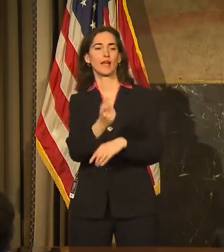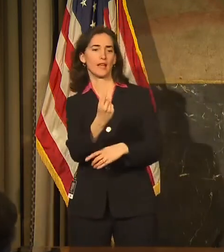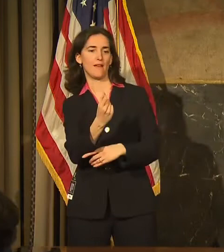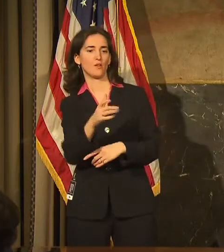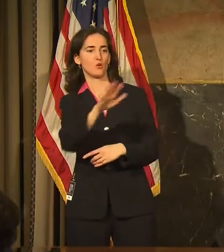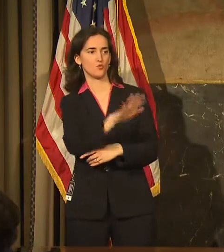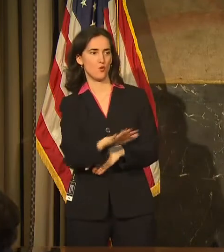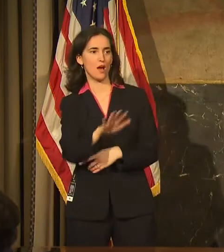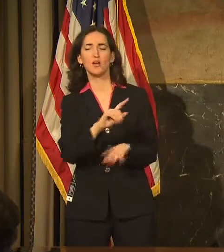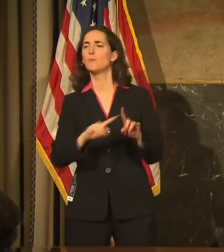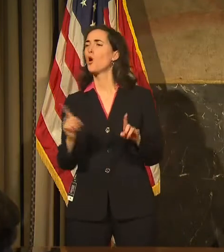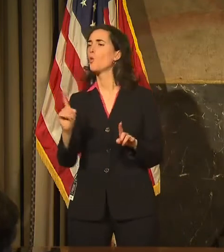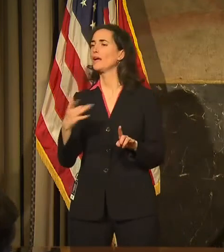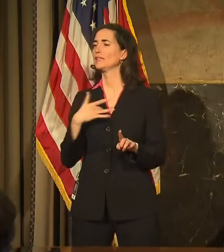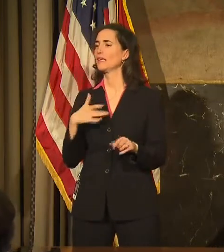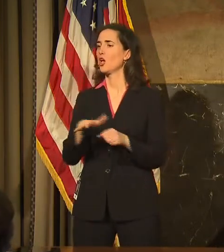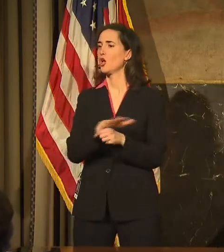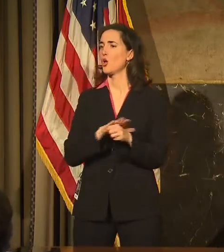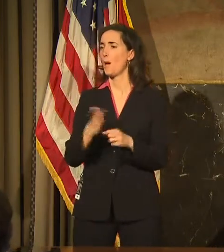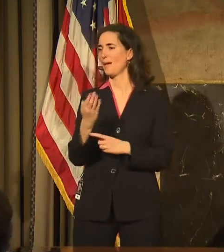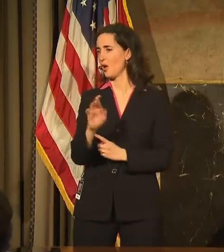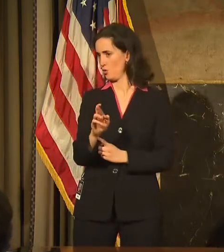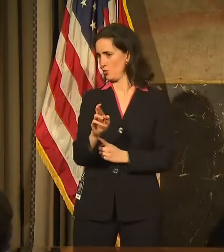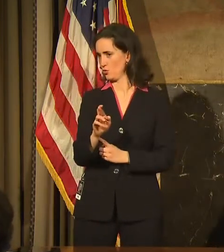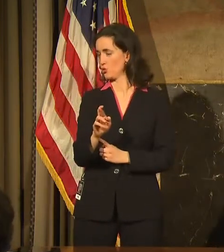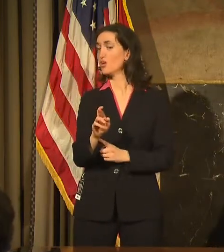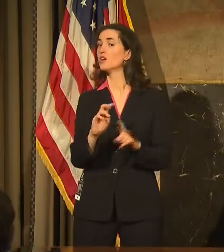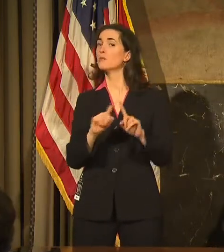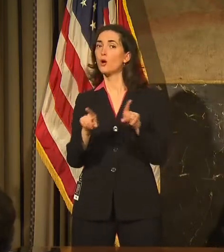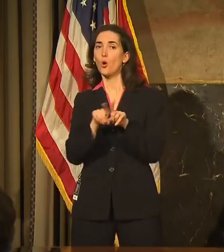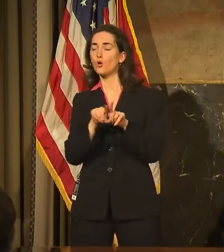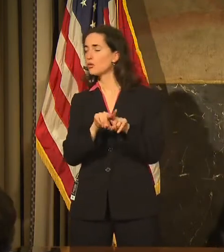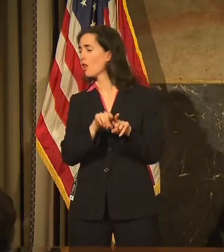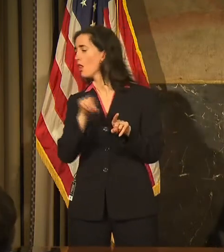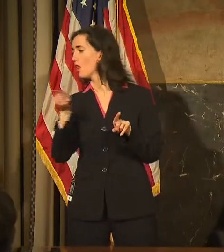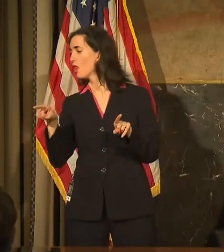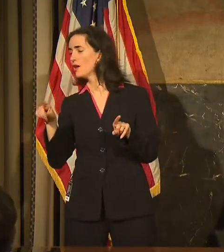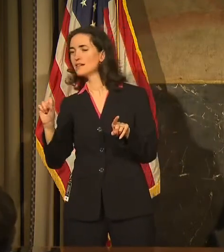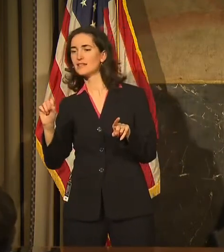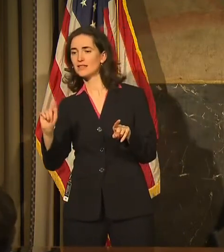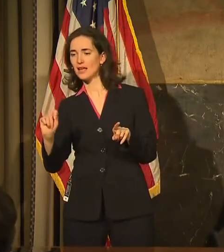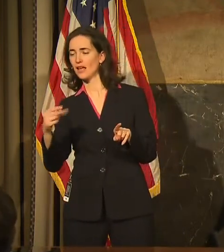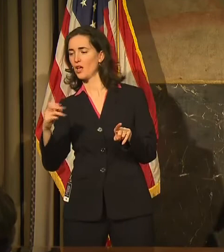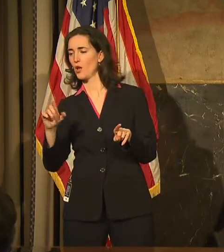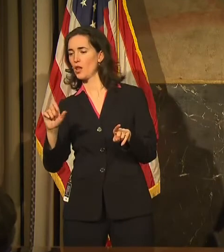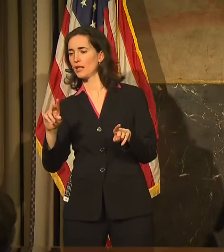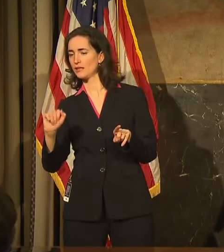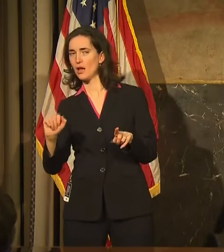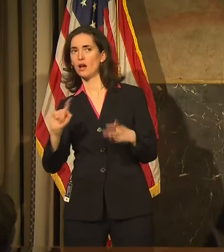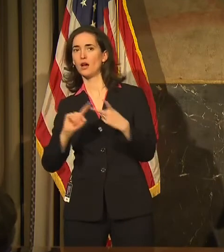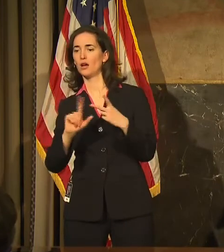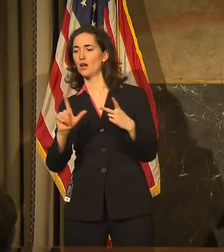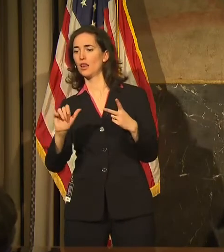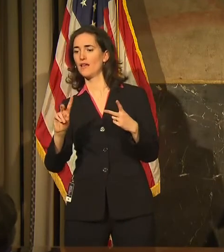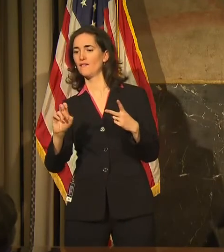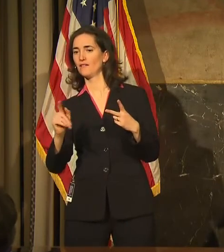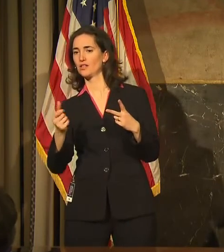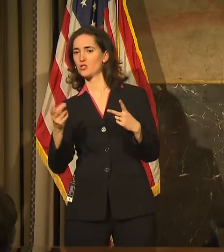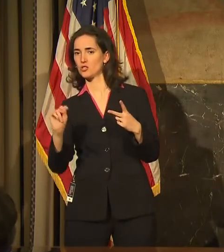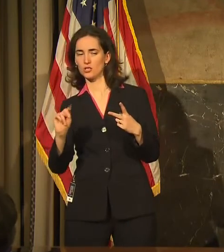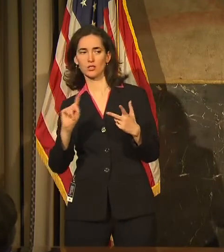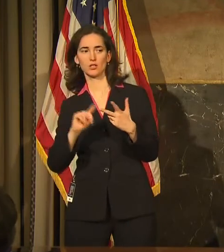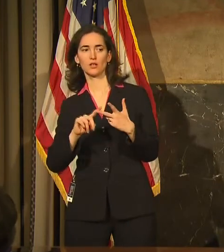outages are primarily in the Baton Rouge area, but extending over across St. Helena, Livingston, Tangipahoa Parish, and so